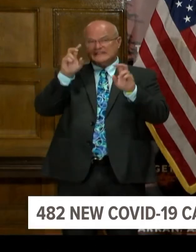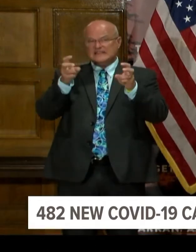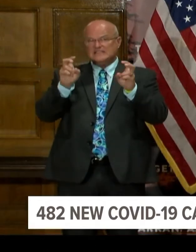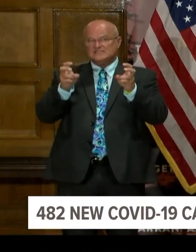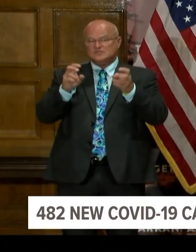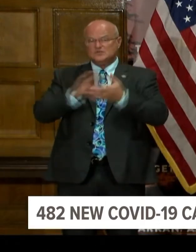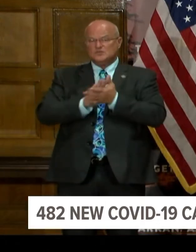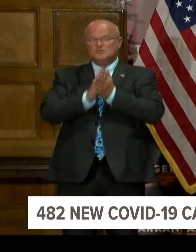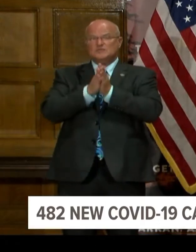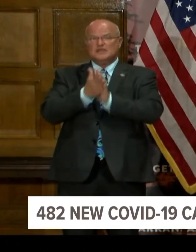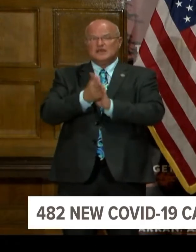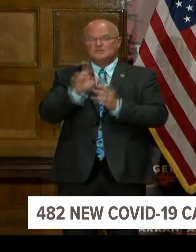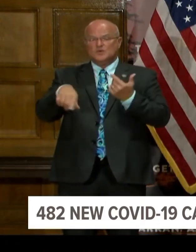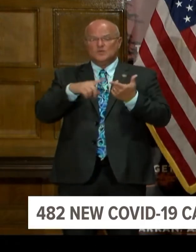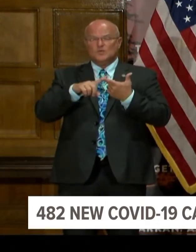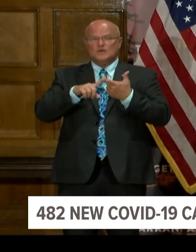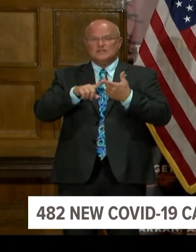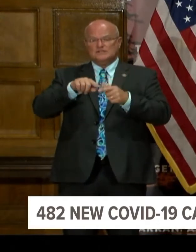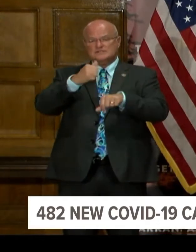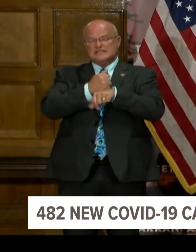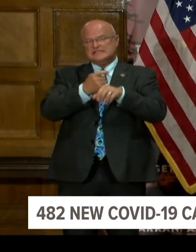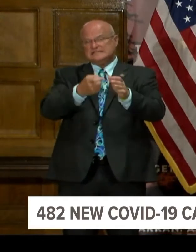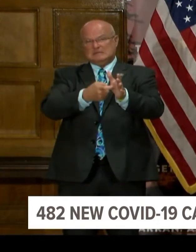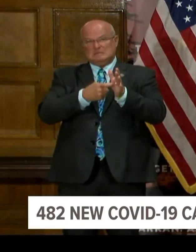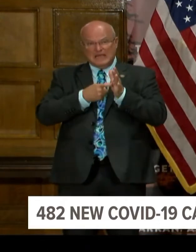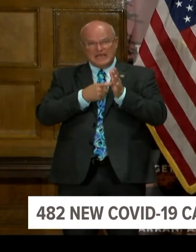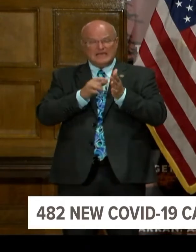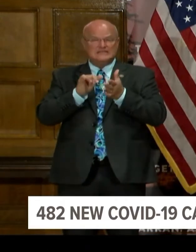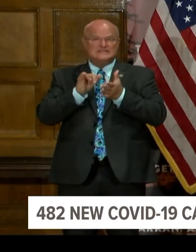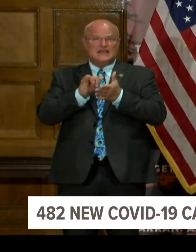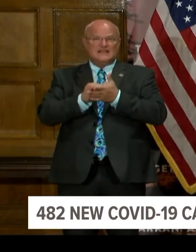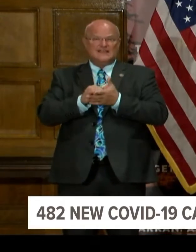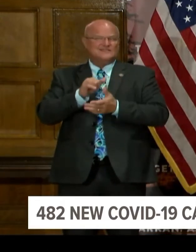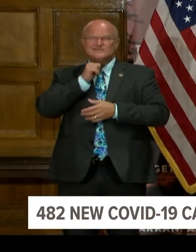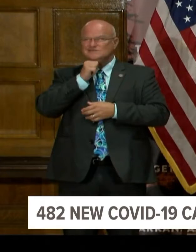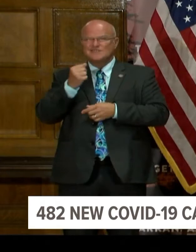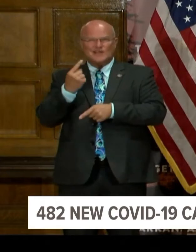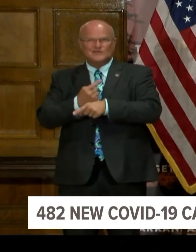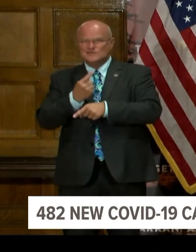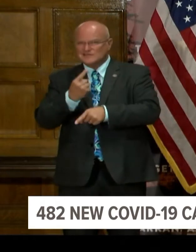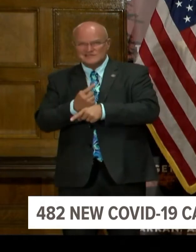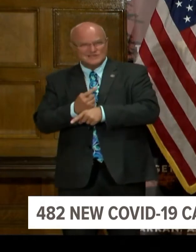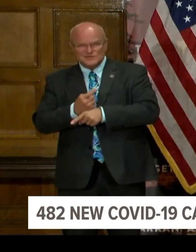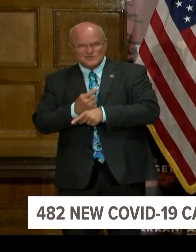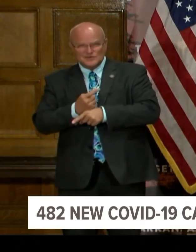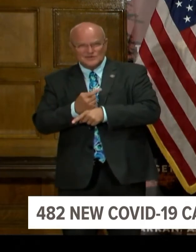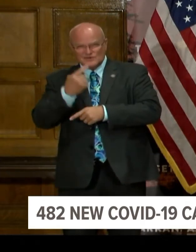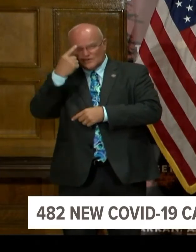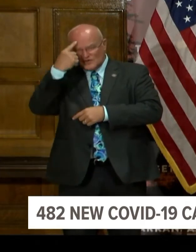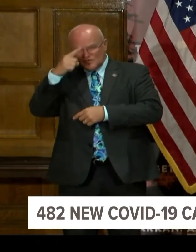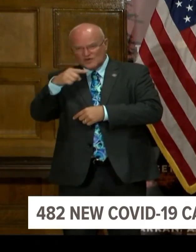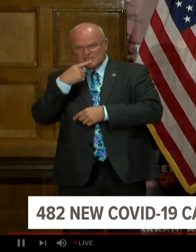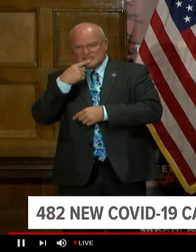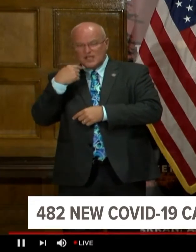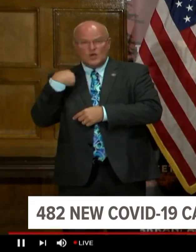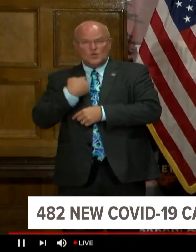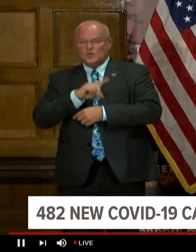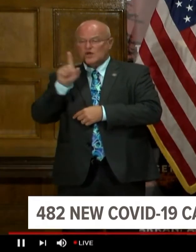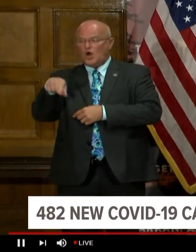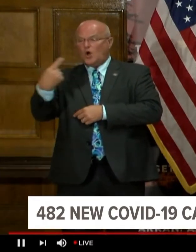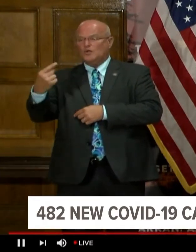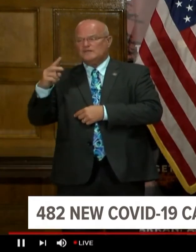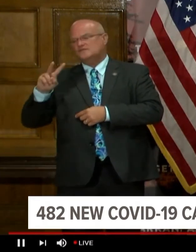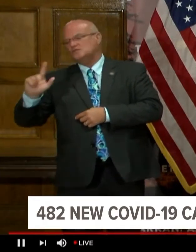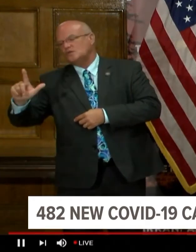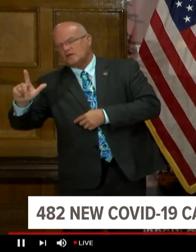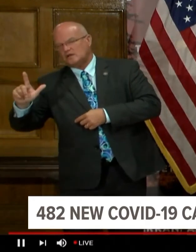though, becomes when you're setting demands that are unreasonable to say we're only going to teach